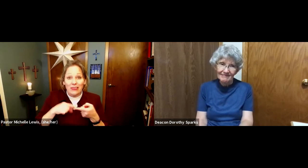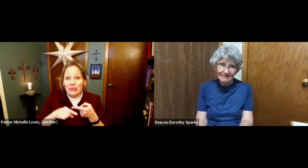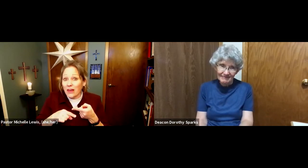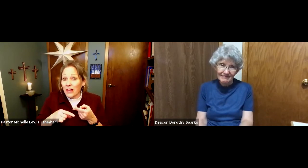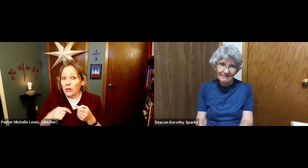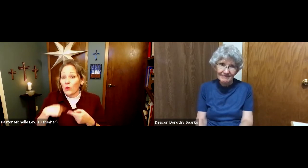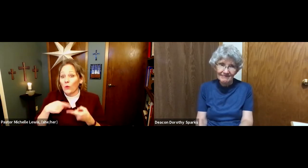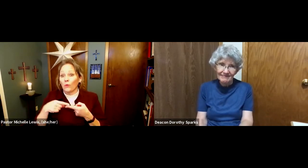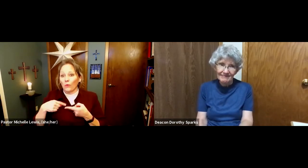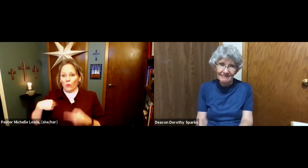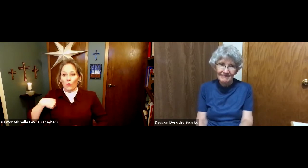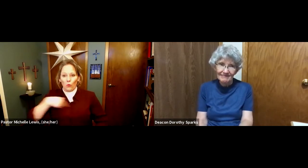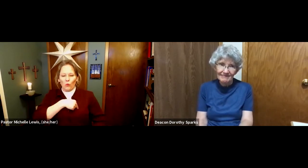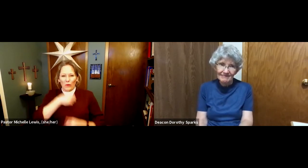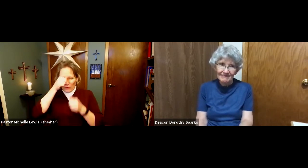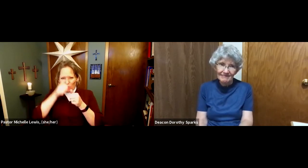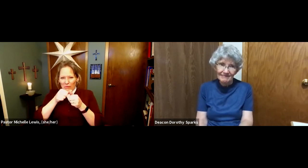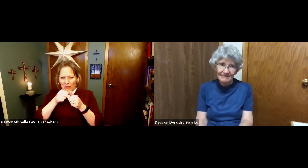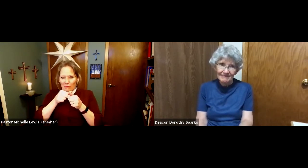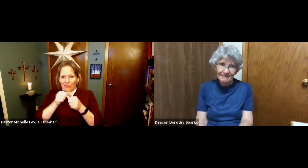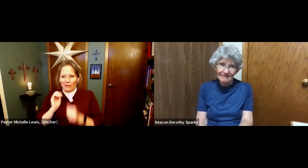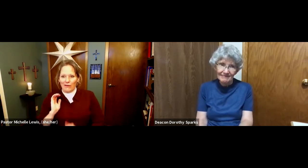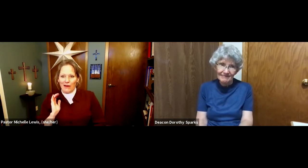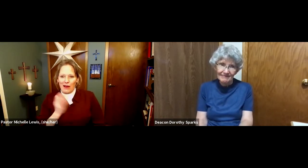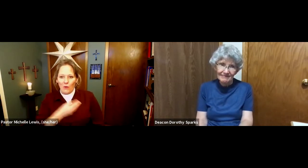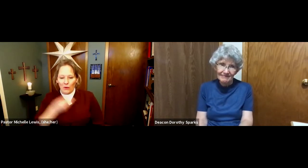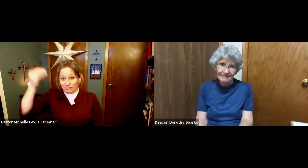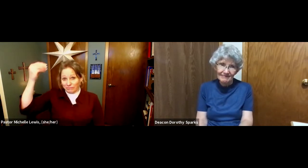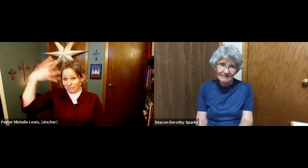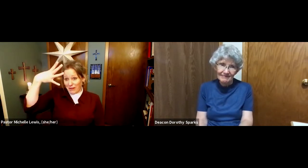so now you all at home can get a bowl of water